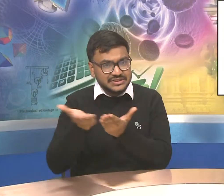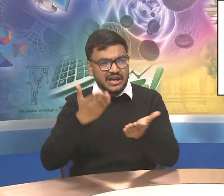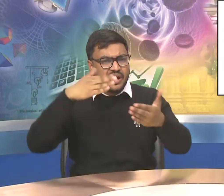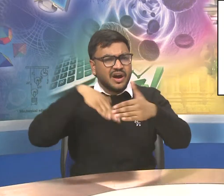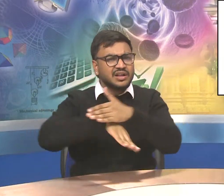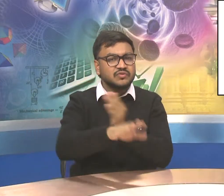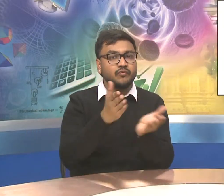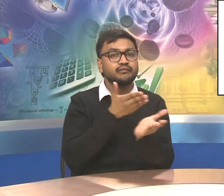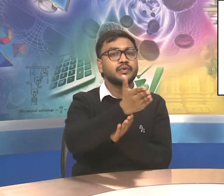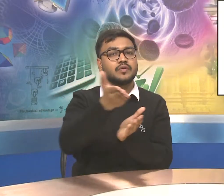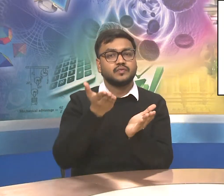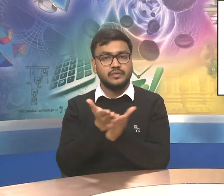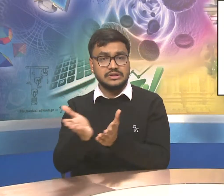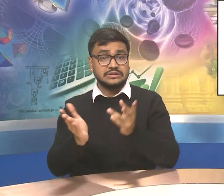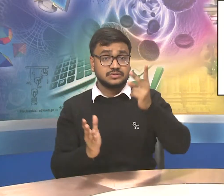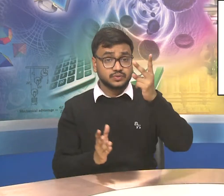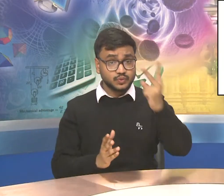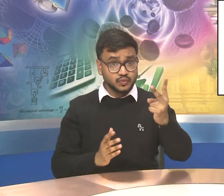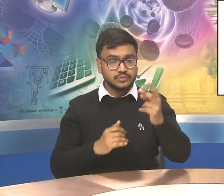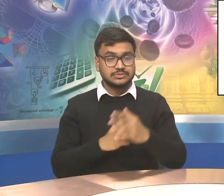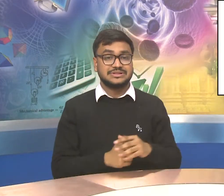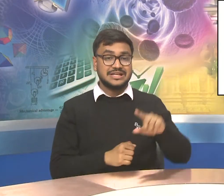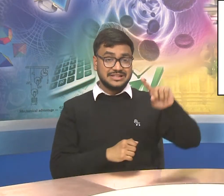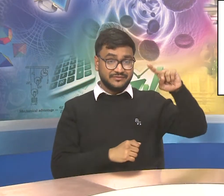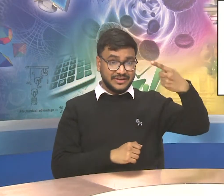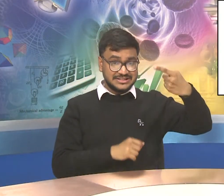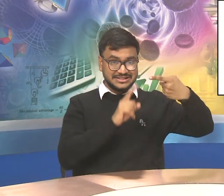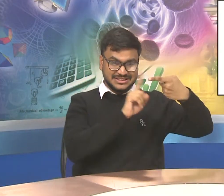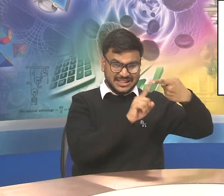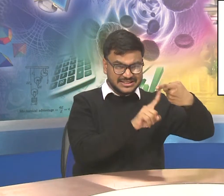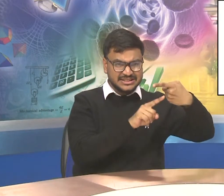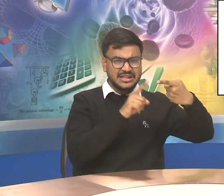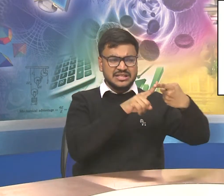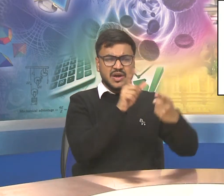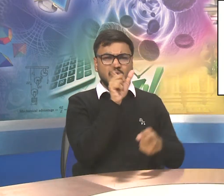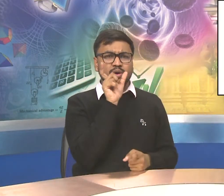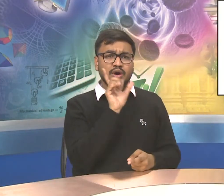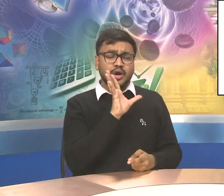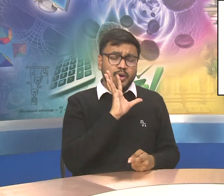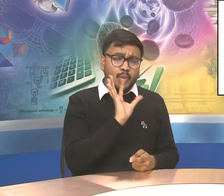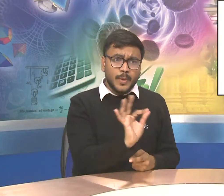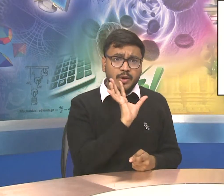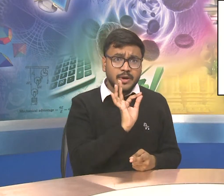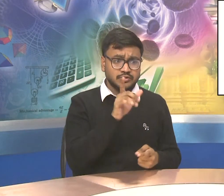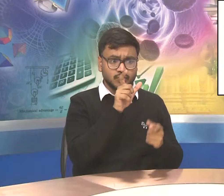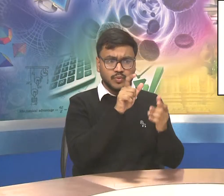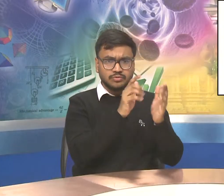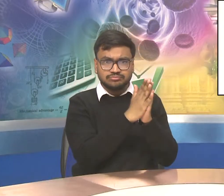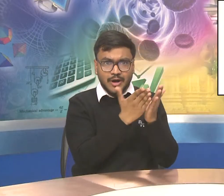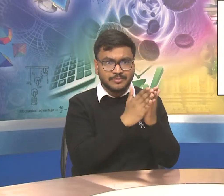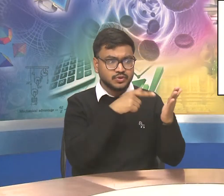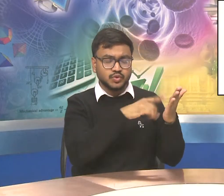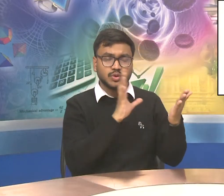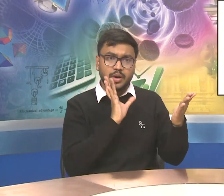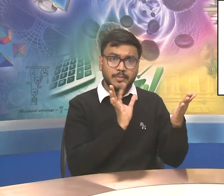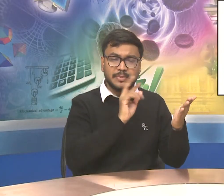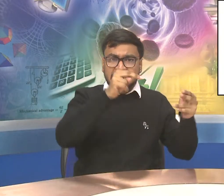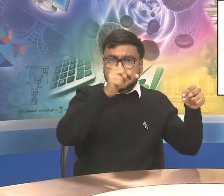and also they can list out the type of services offered by